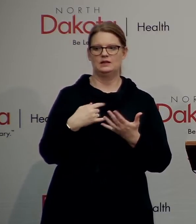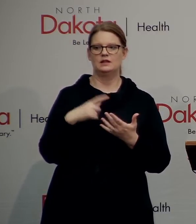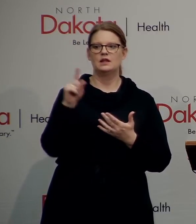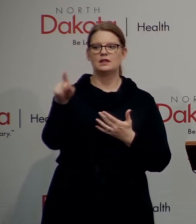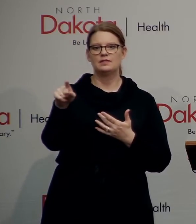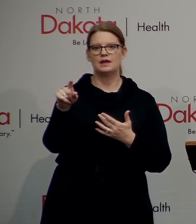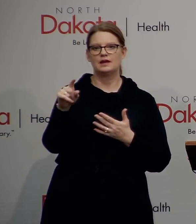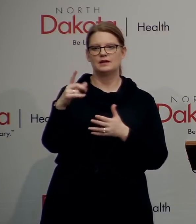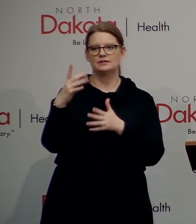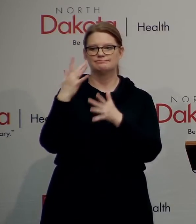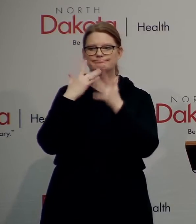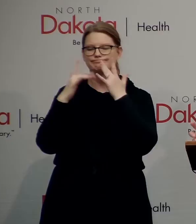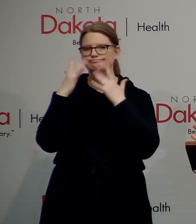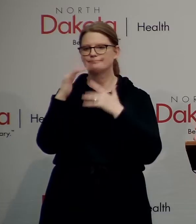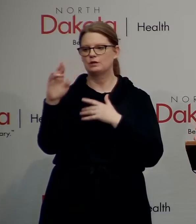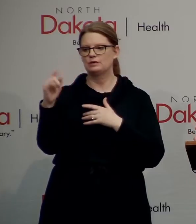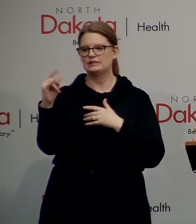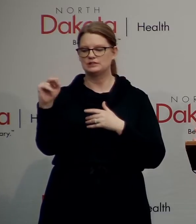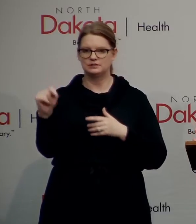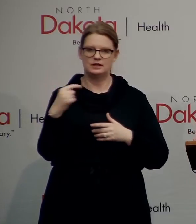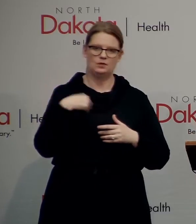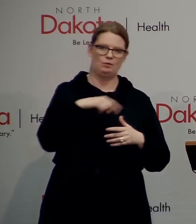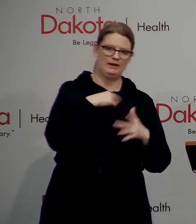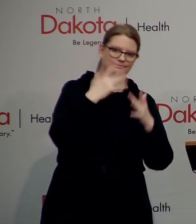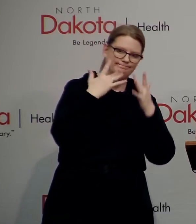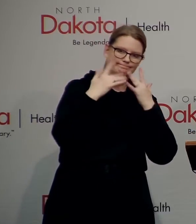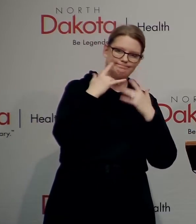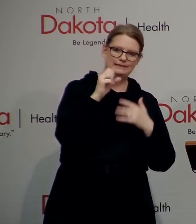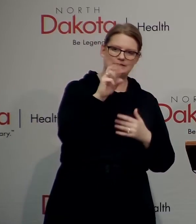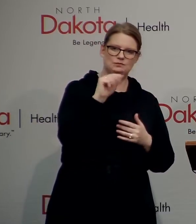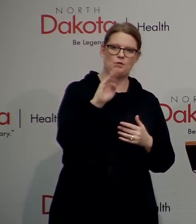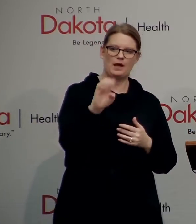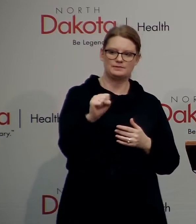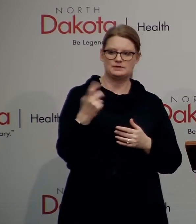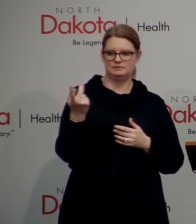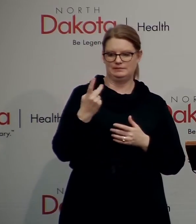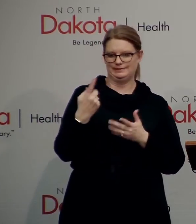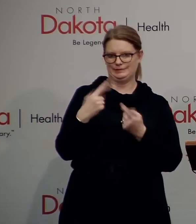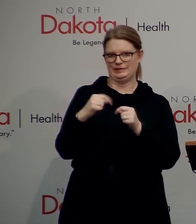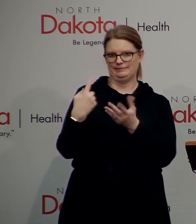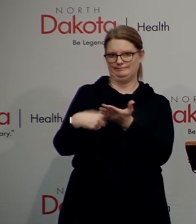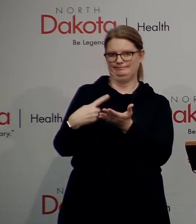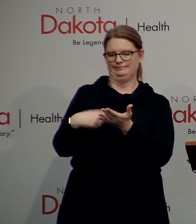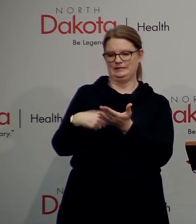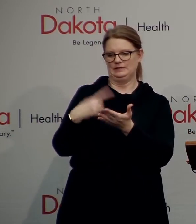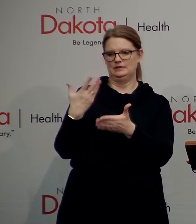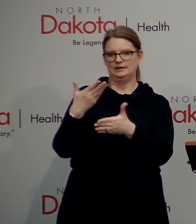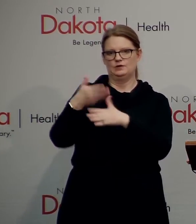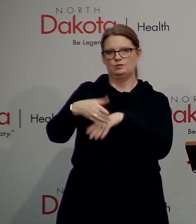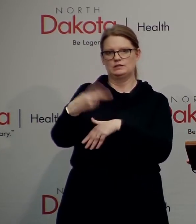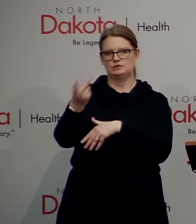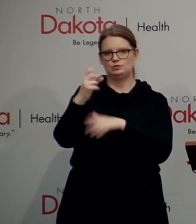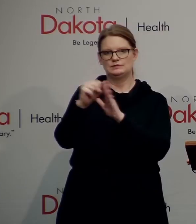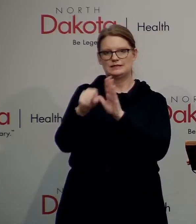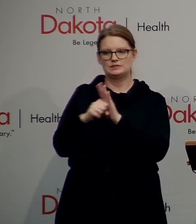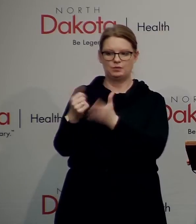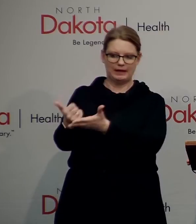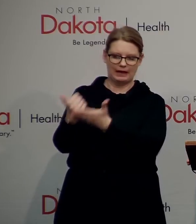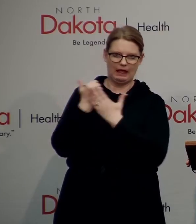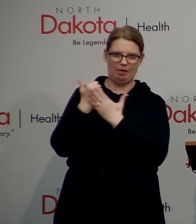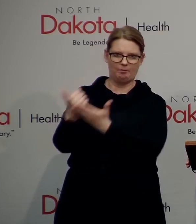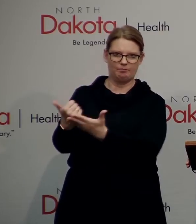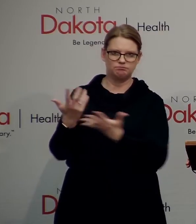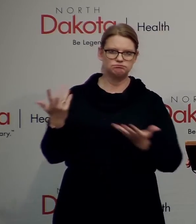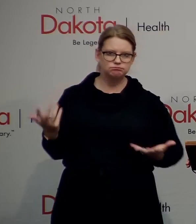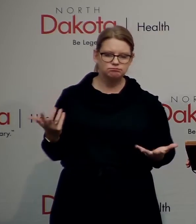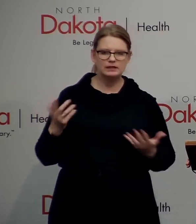short of reagents and we're short of swabs, then collaborating across the two states, maybe we can help each other out. So that's what